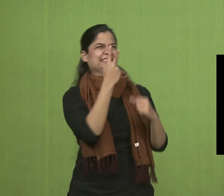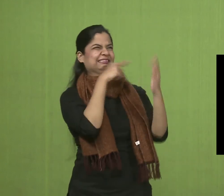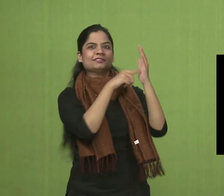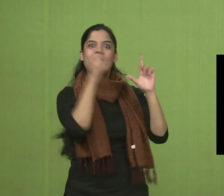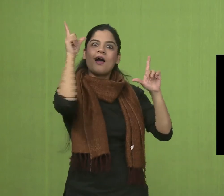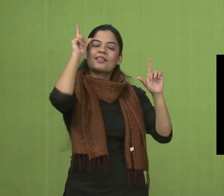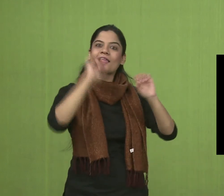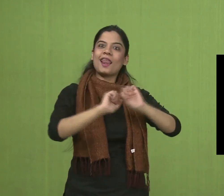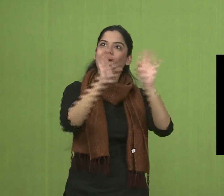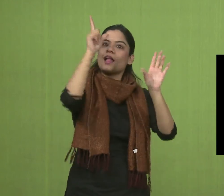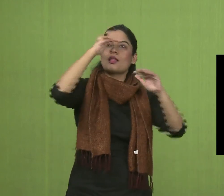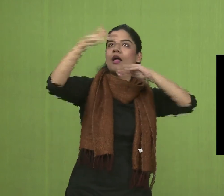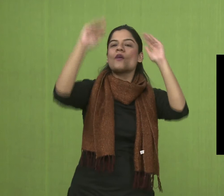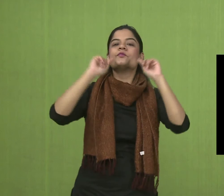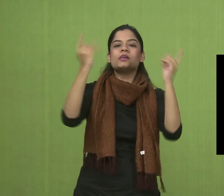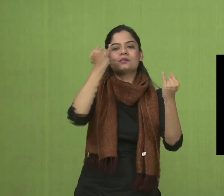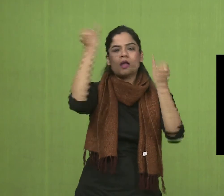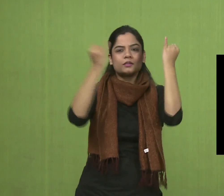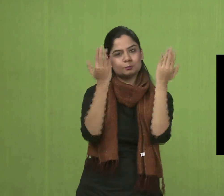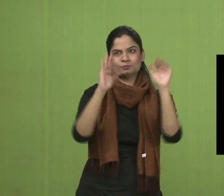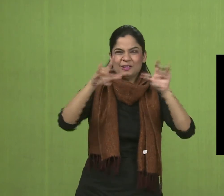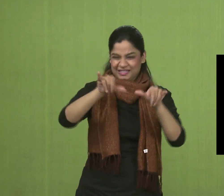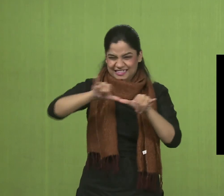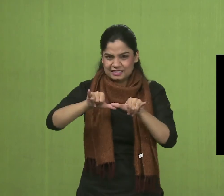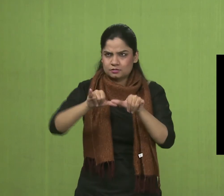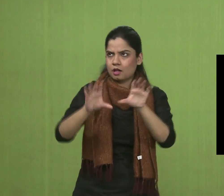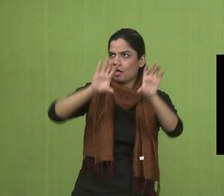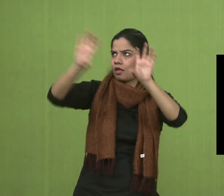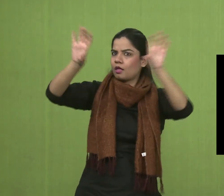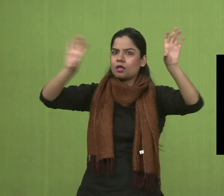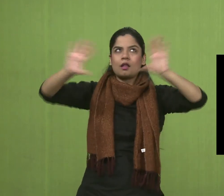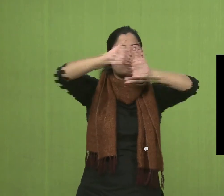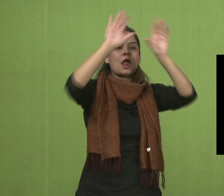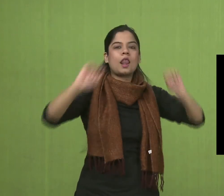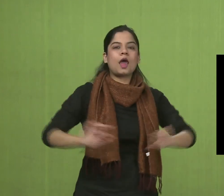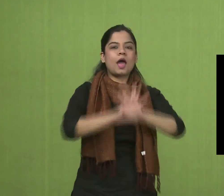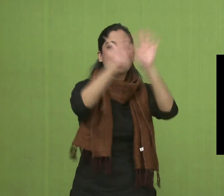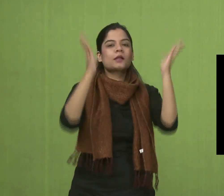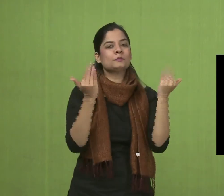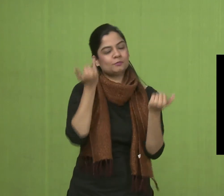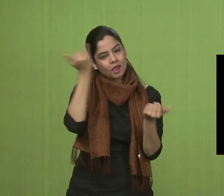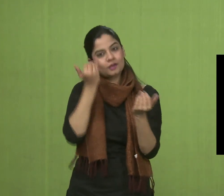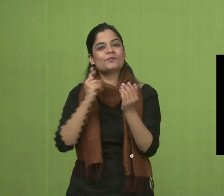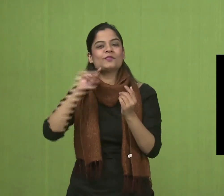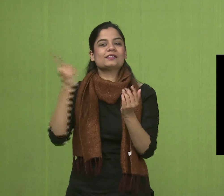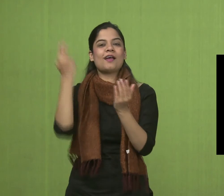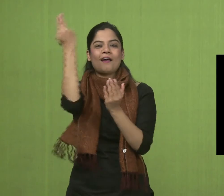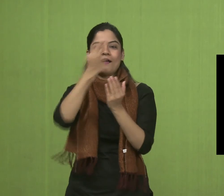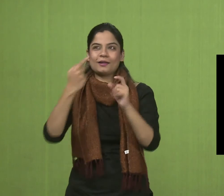something that gives us different feeling that our house is artsy and looks cleaner. So let's